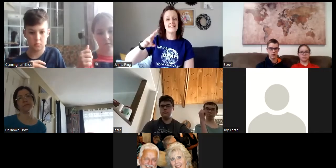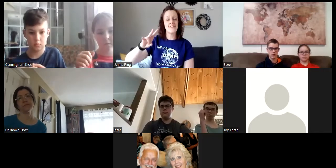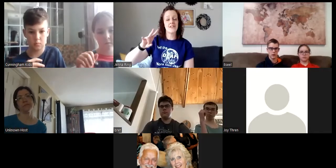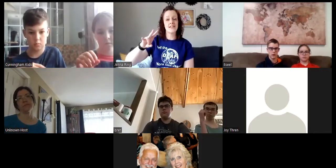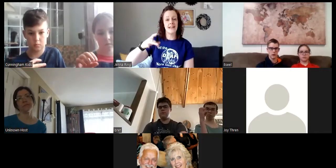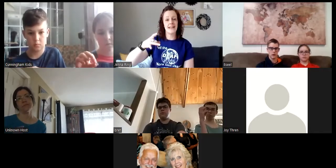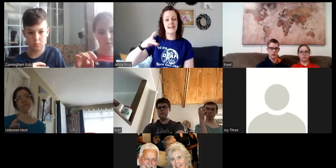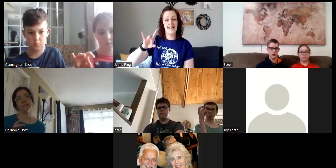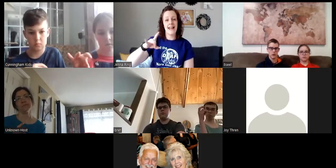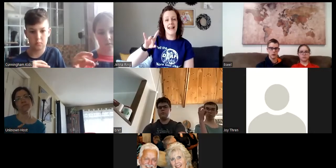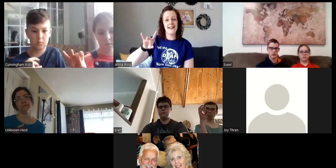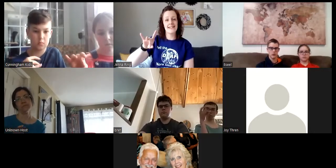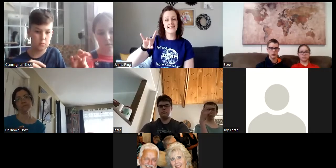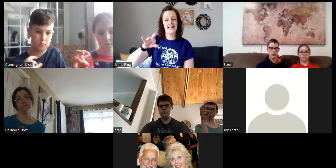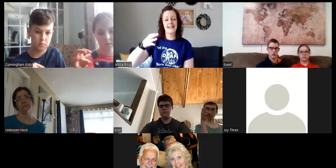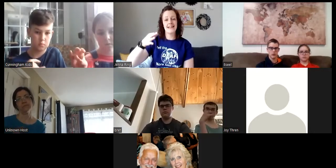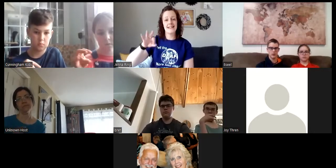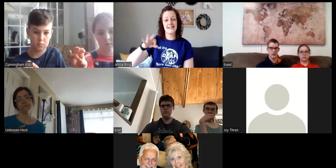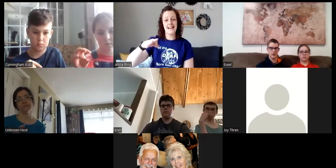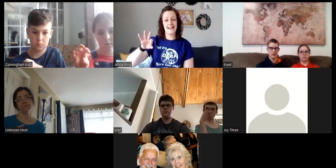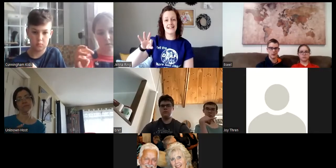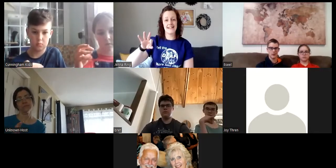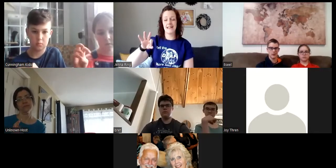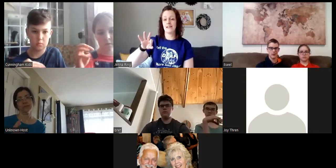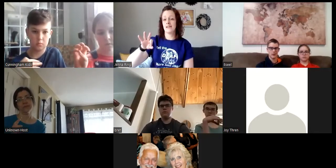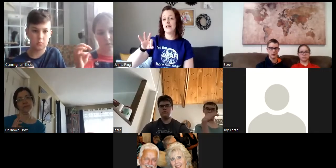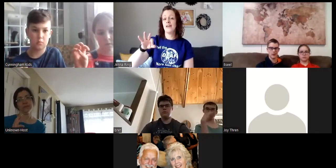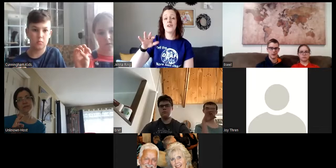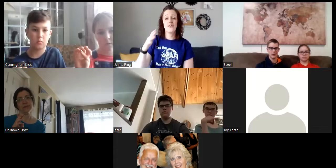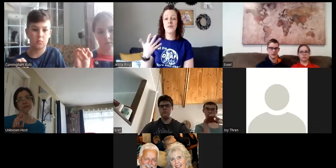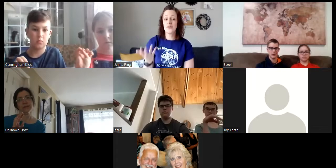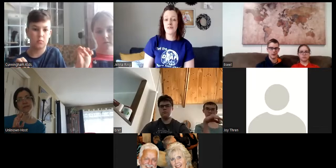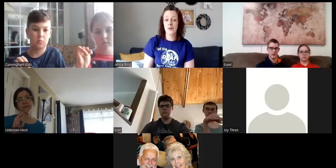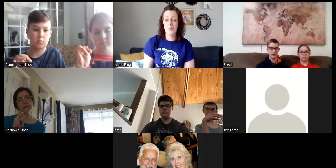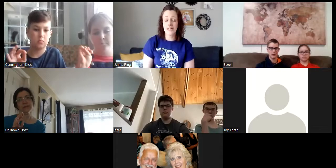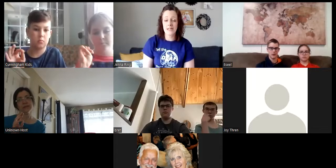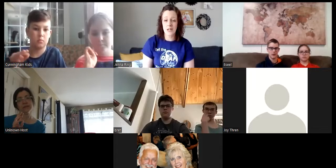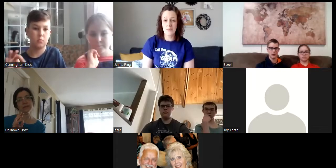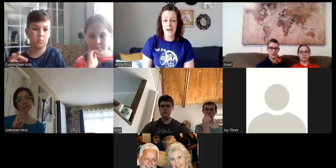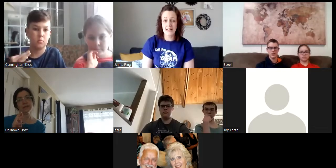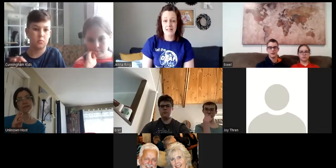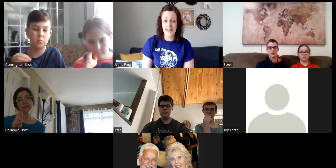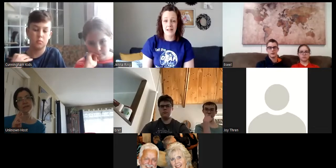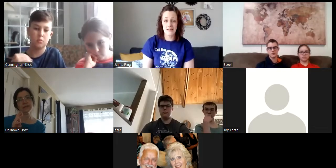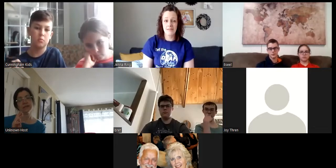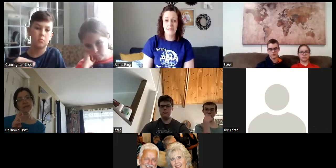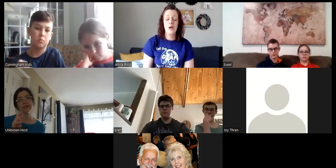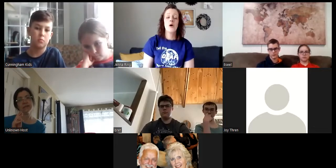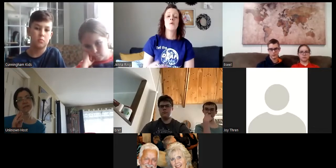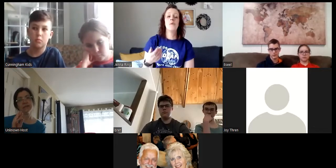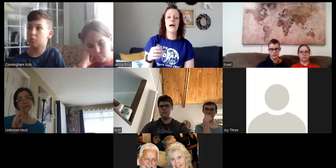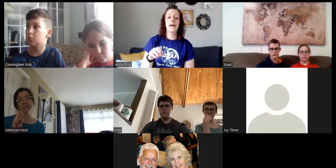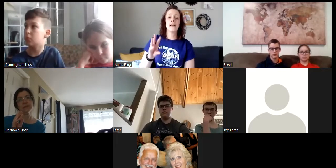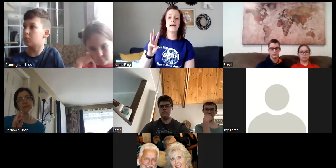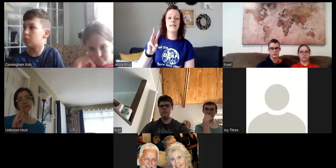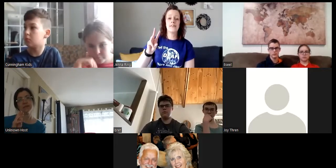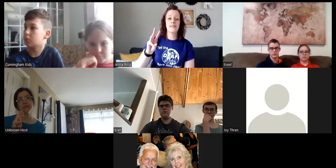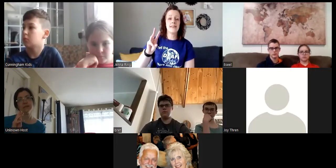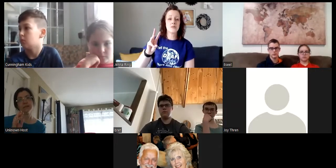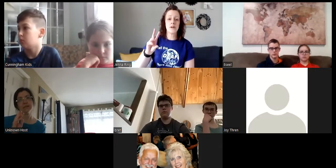16, 17, 18, 19. There are a few different ways that you might see it,